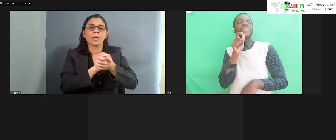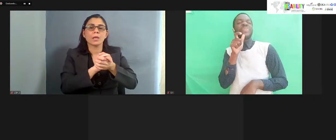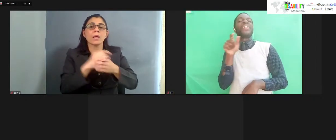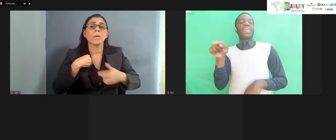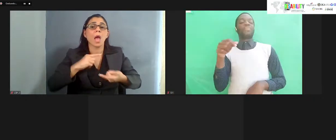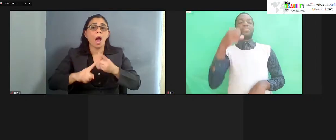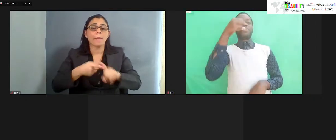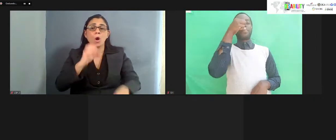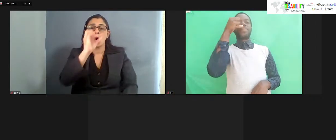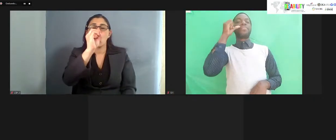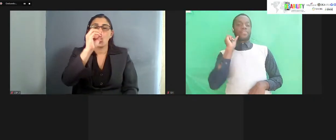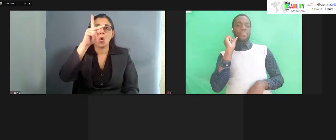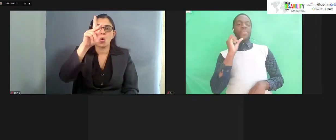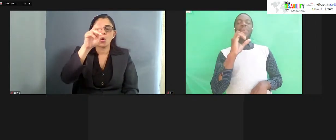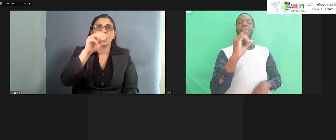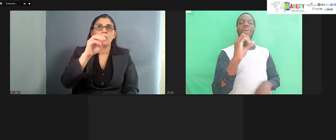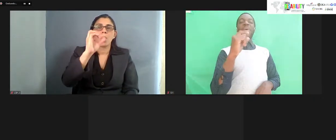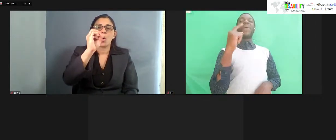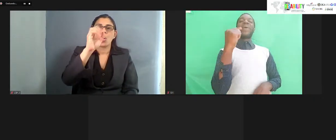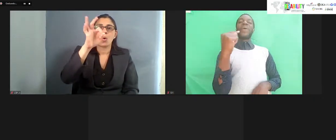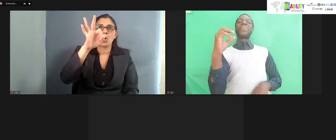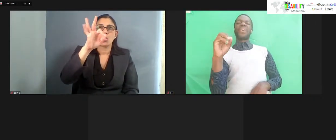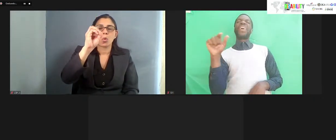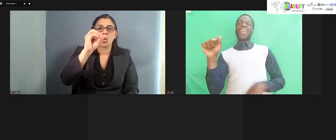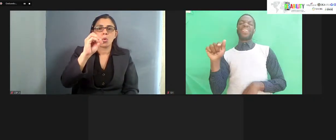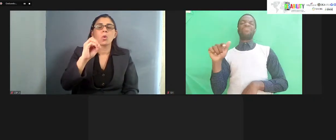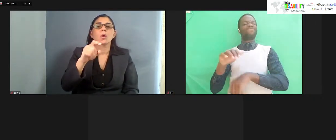our great friend otto otomac